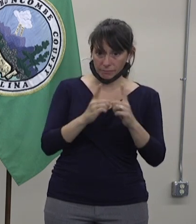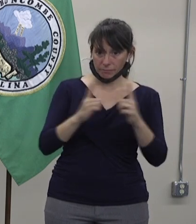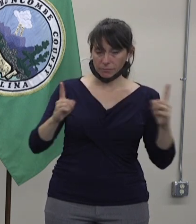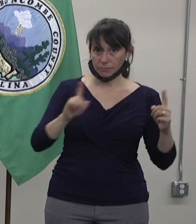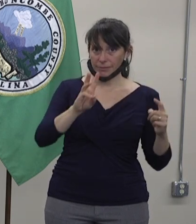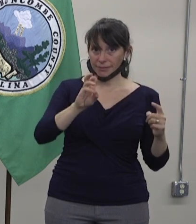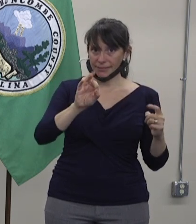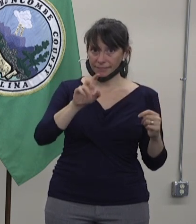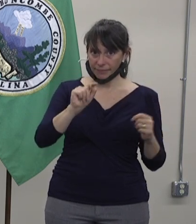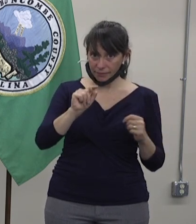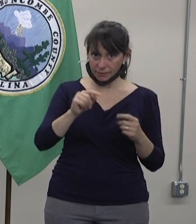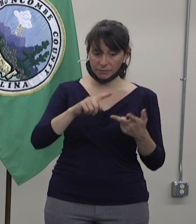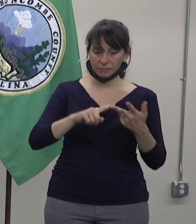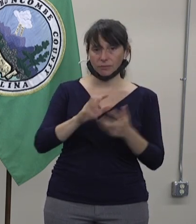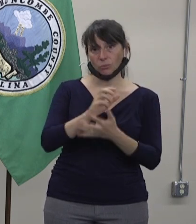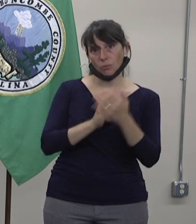often.